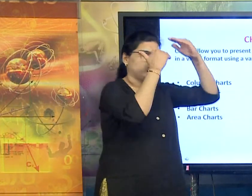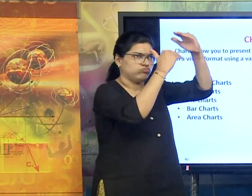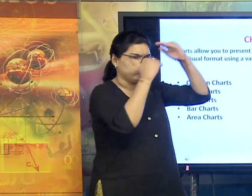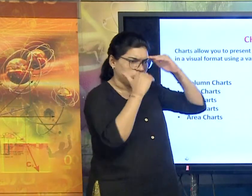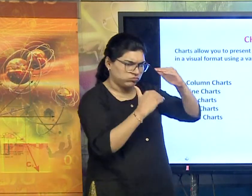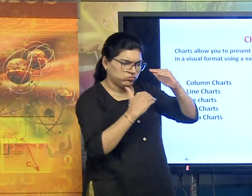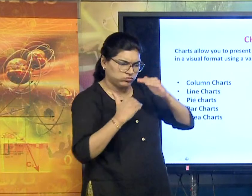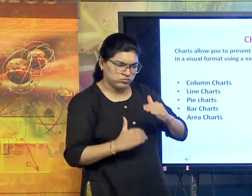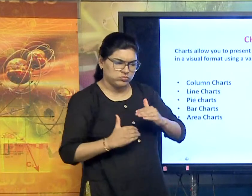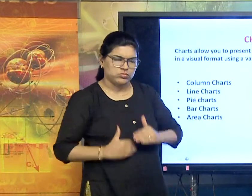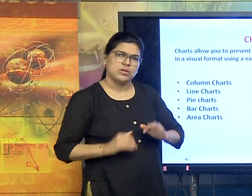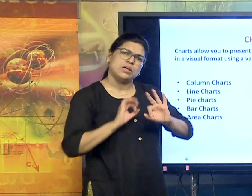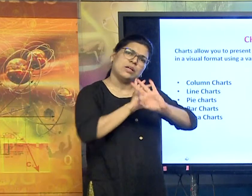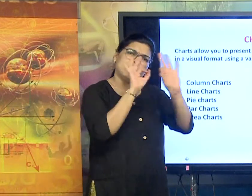in the system.